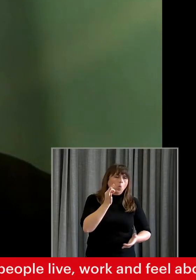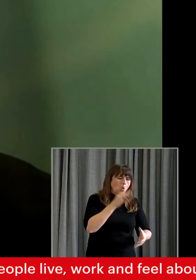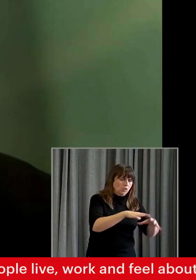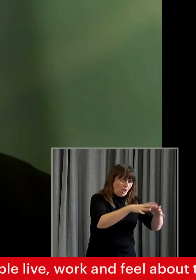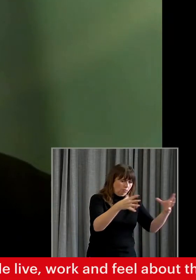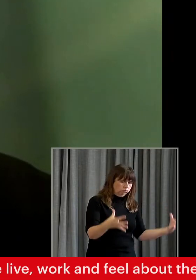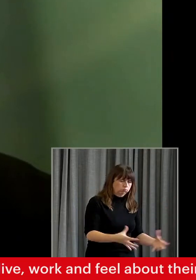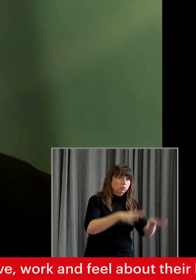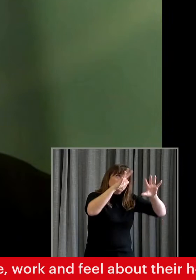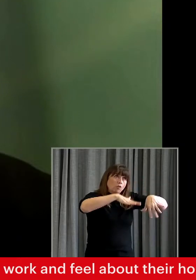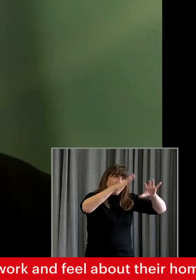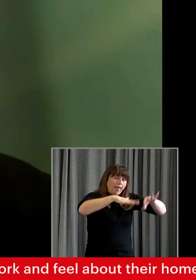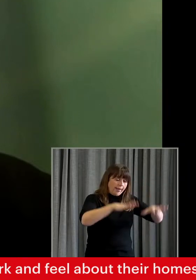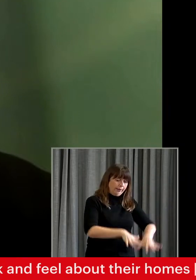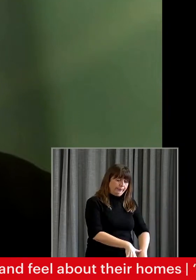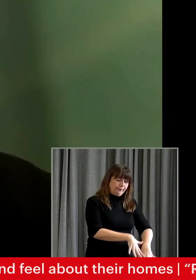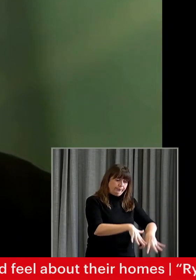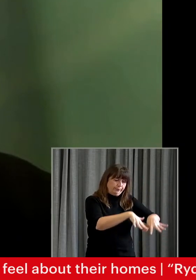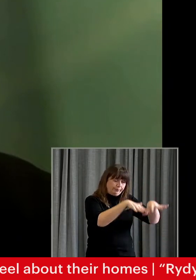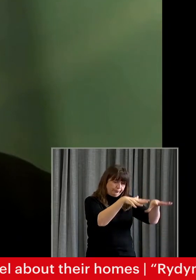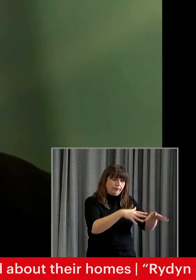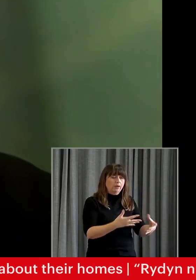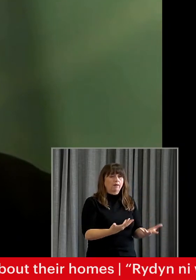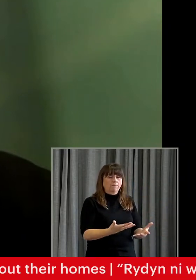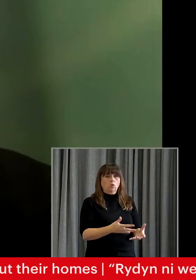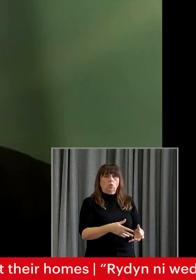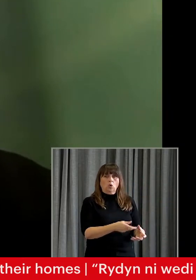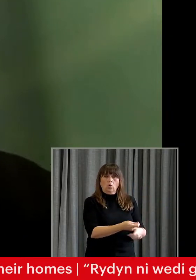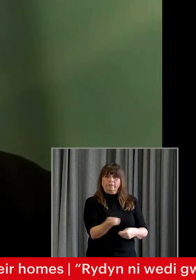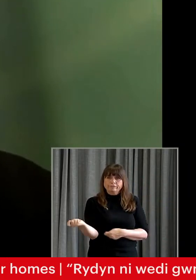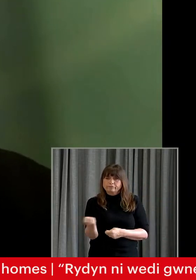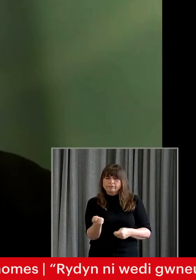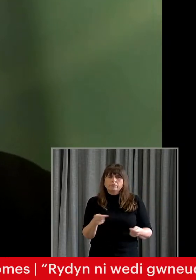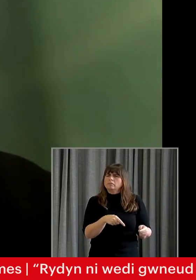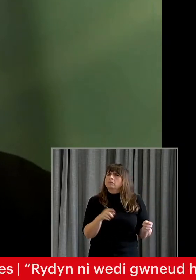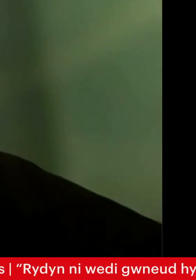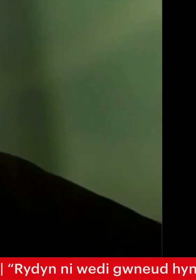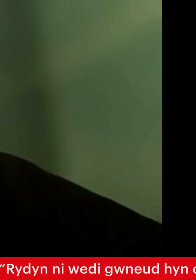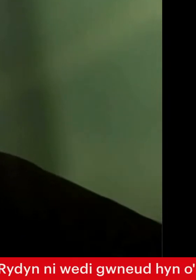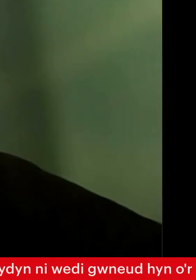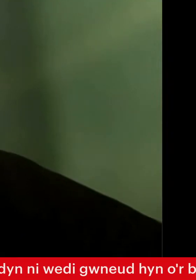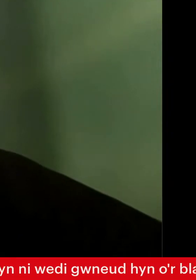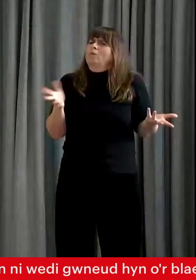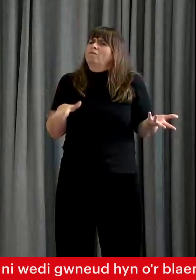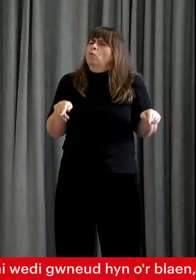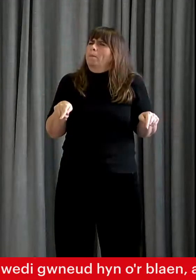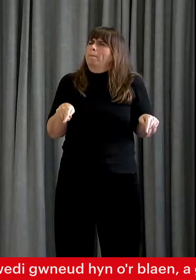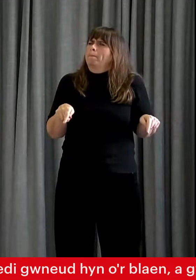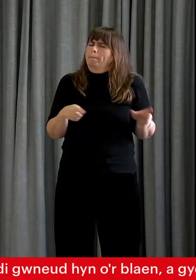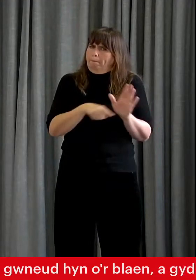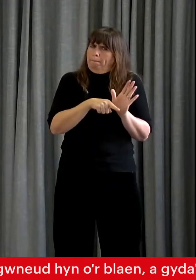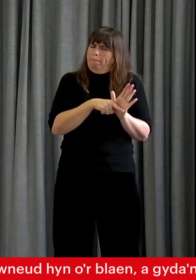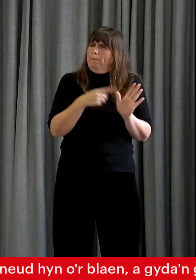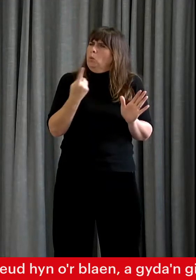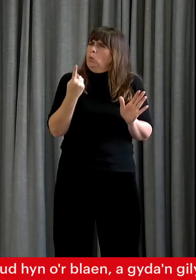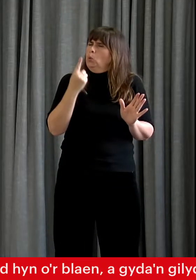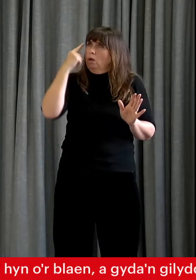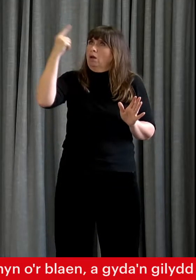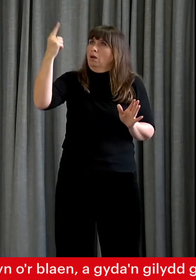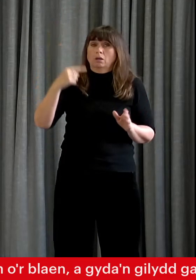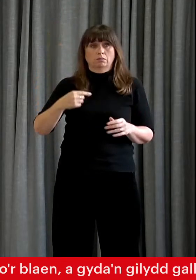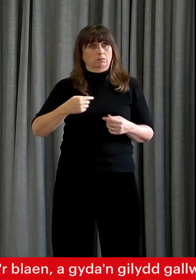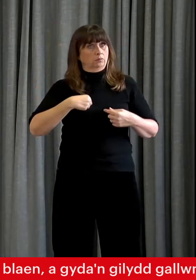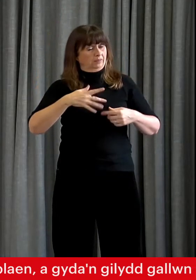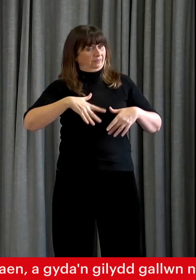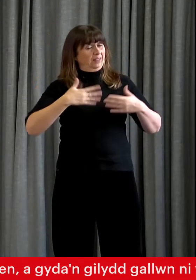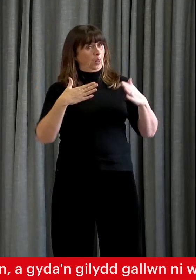feedback from tenants about the need for that kind of provision, or where does that come from exactly? So that's part of our overarching ambition, that